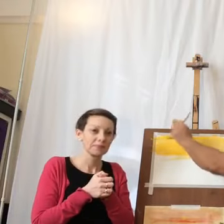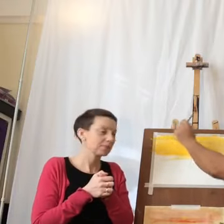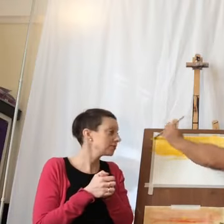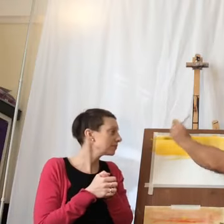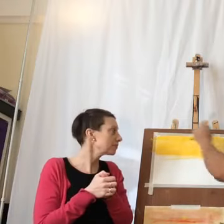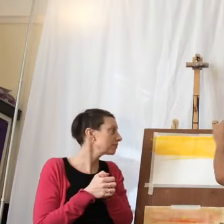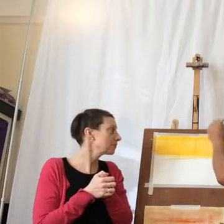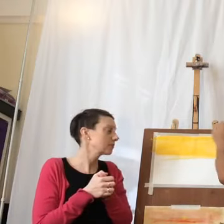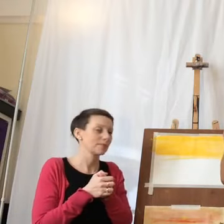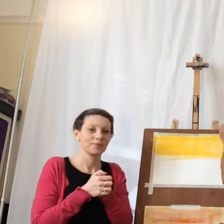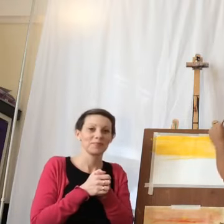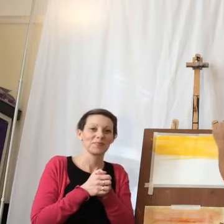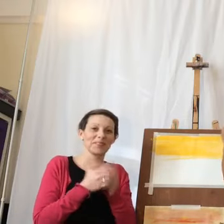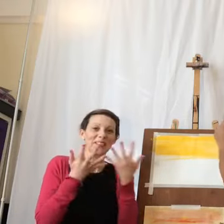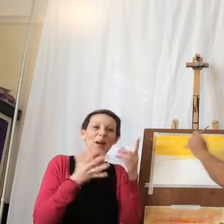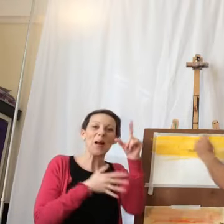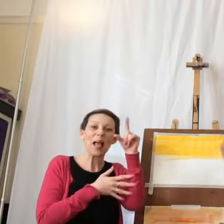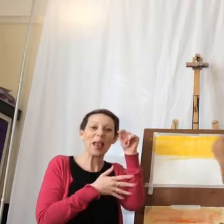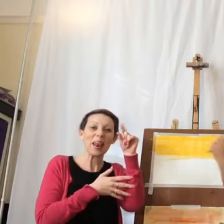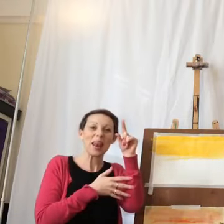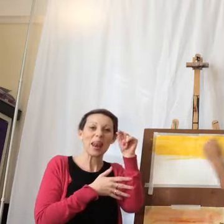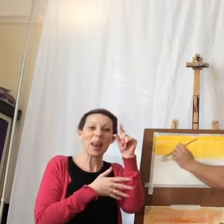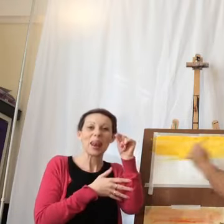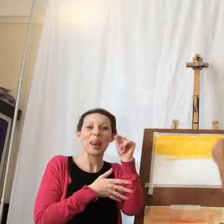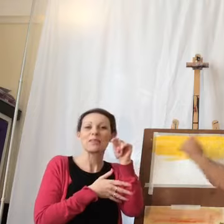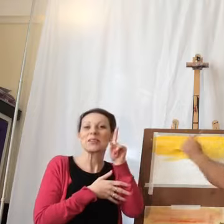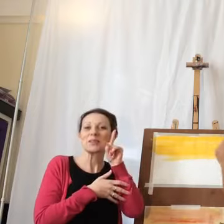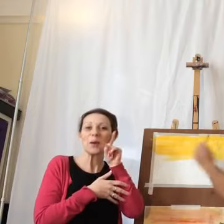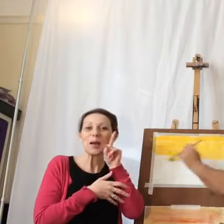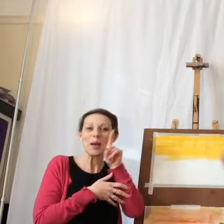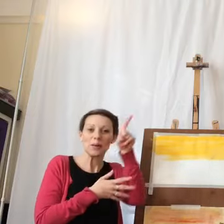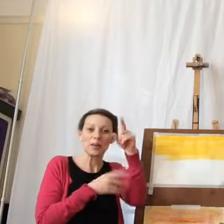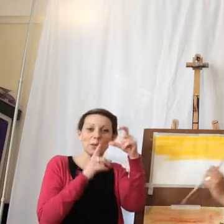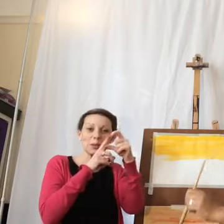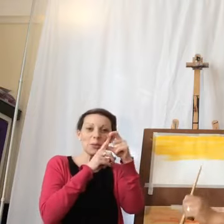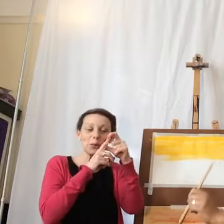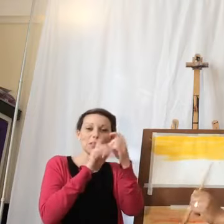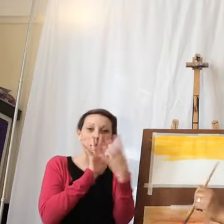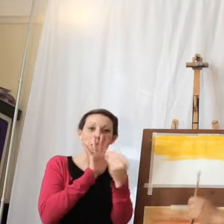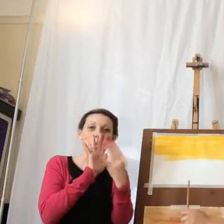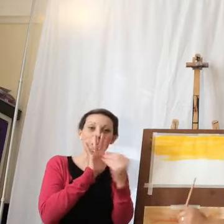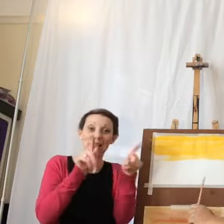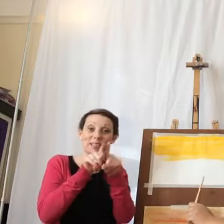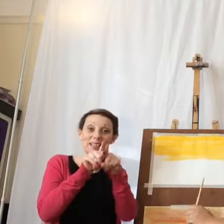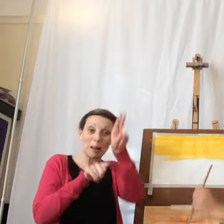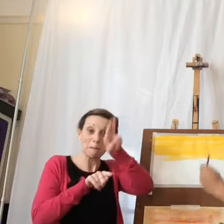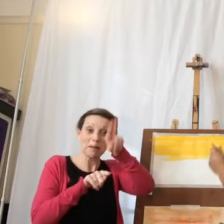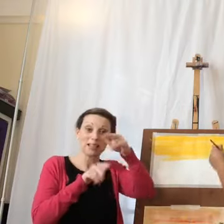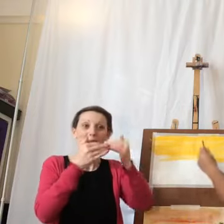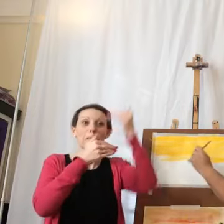I've got an 11-year-old copying me behind the camera and hers is going to turn out much better than mine.